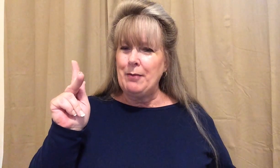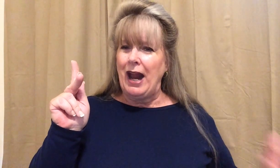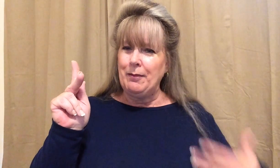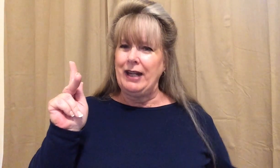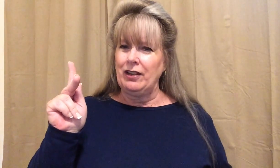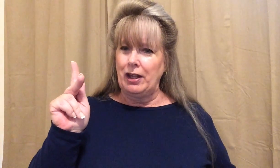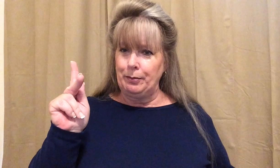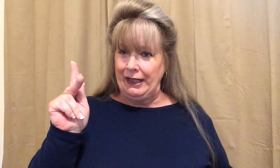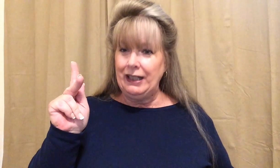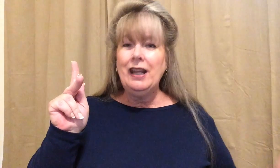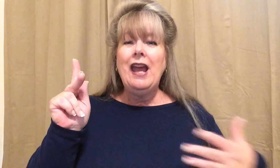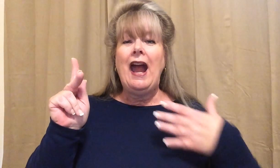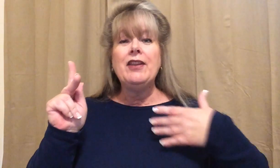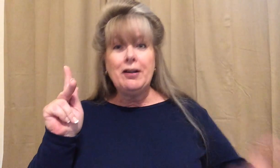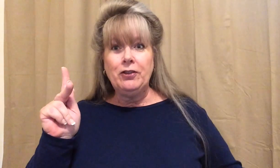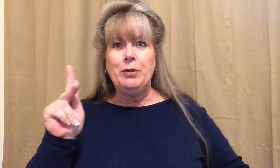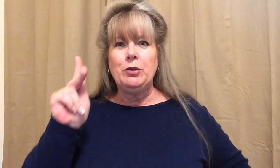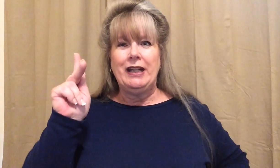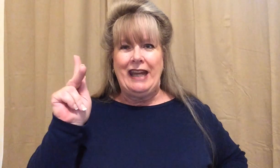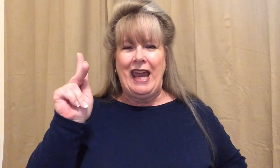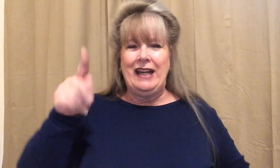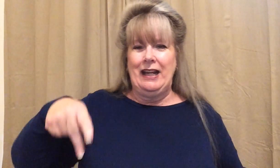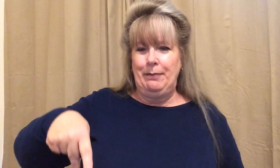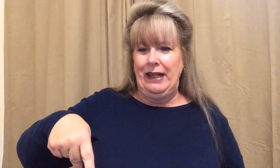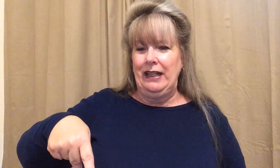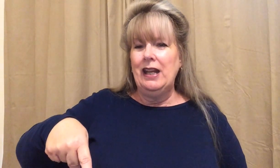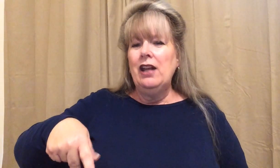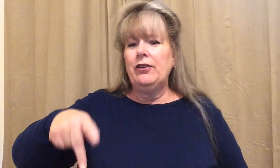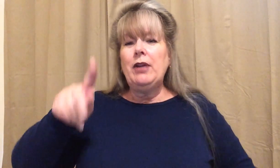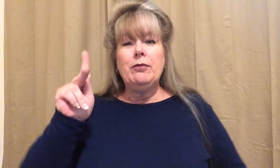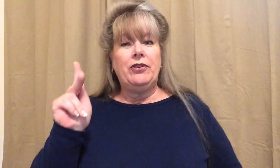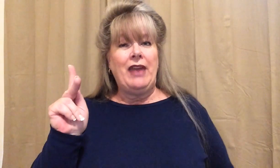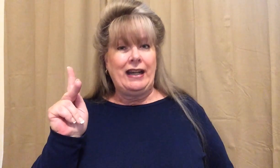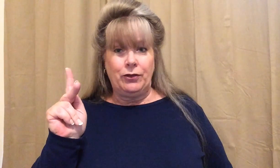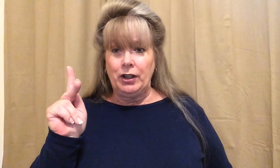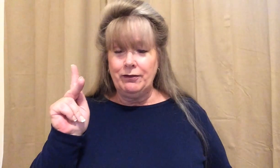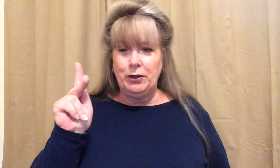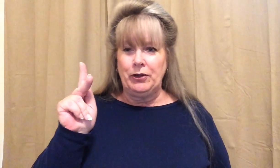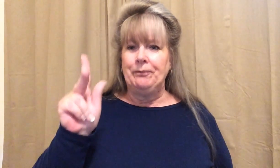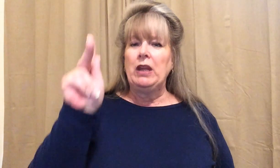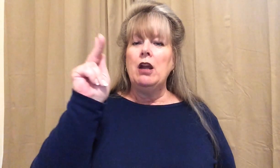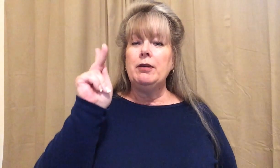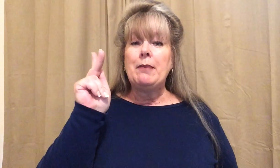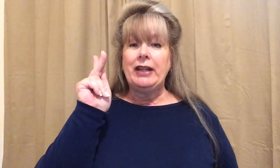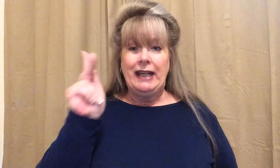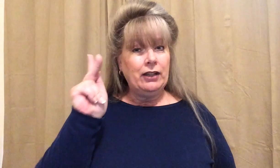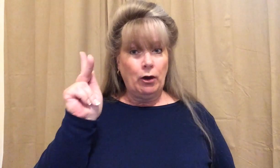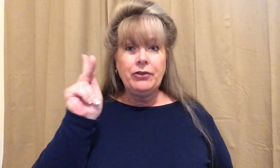how to make the letter P and the difference between a K and a P. Sometimes that gets very confusing. Remember, the king is always